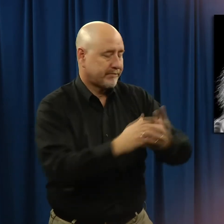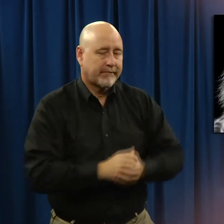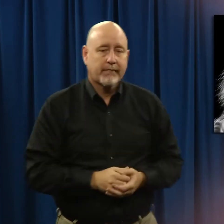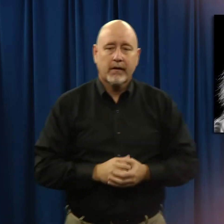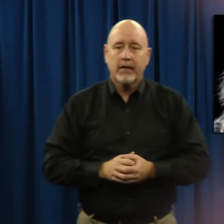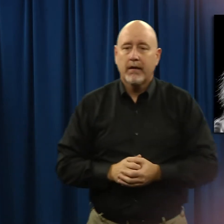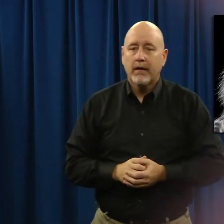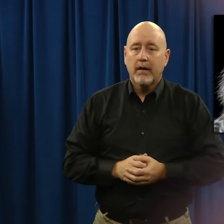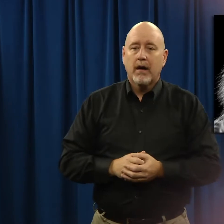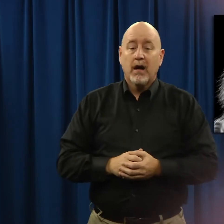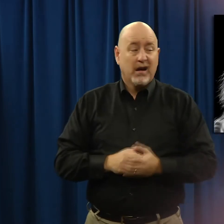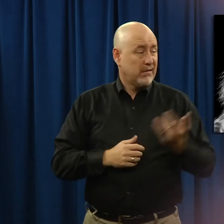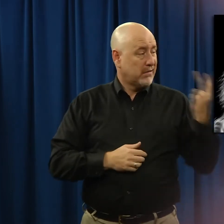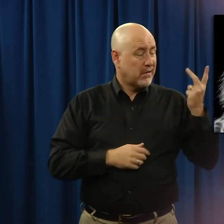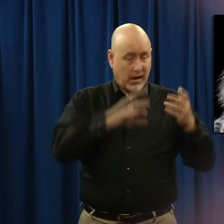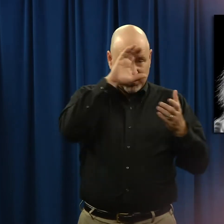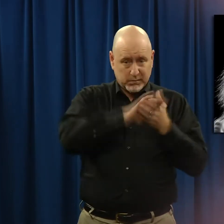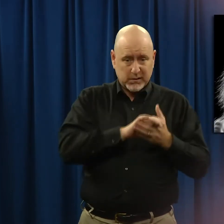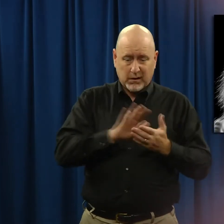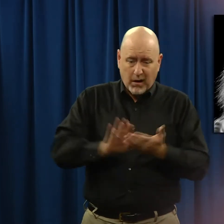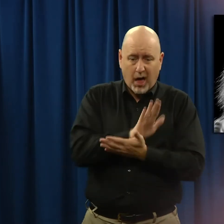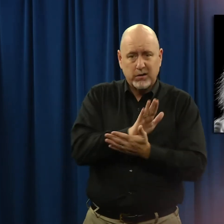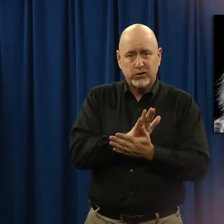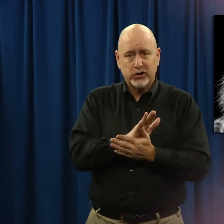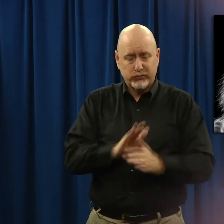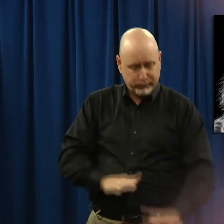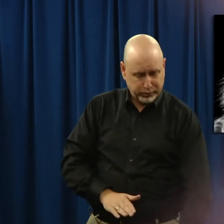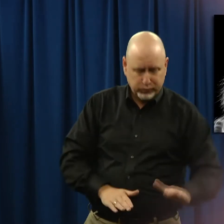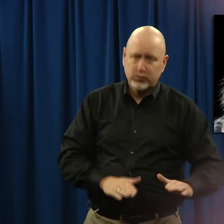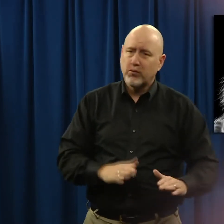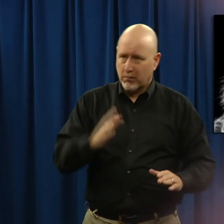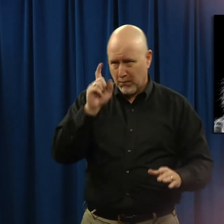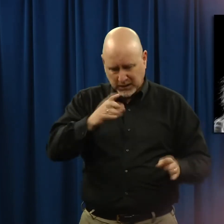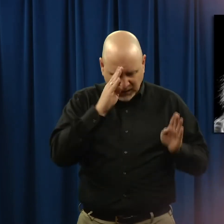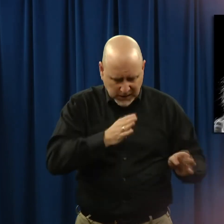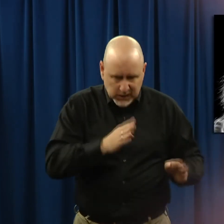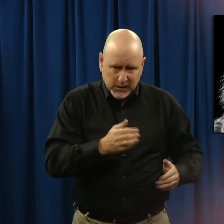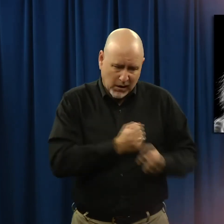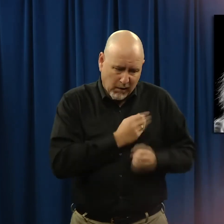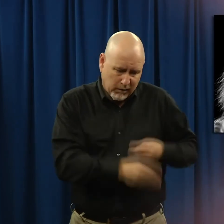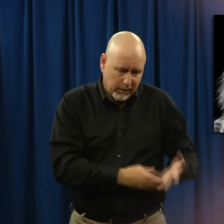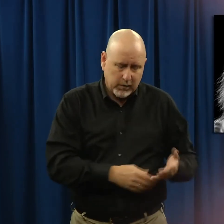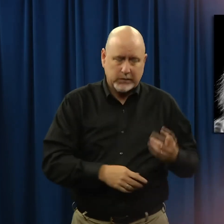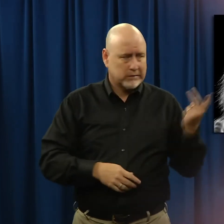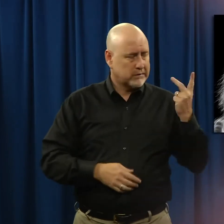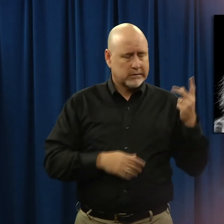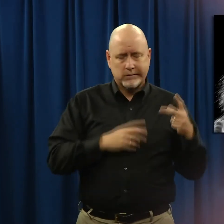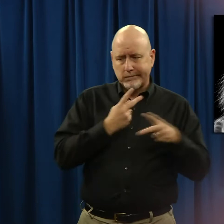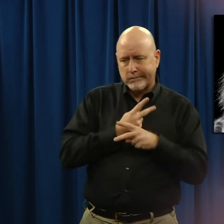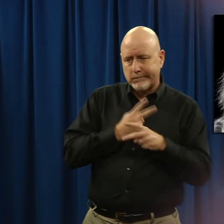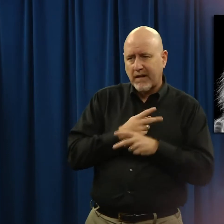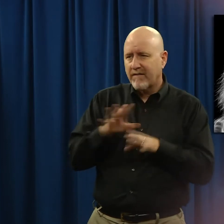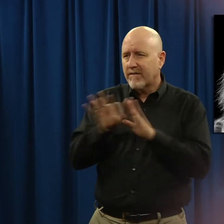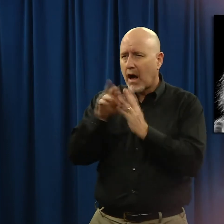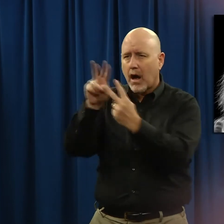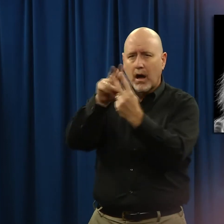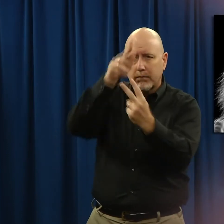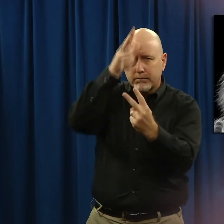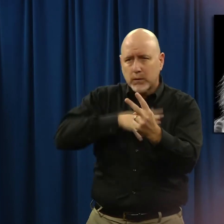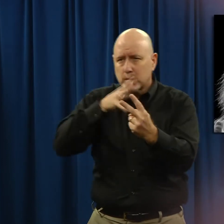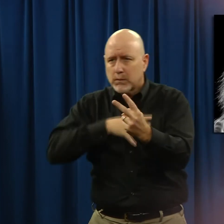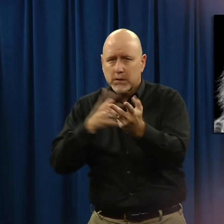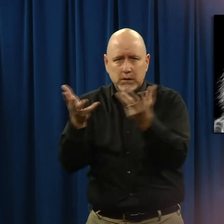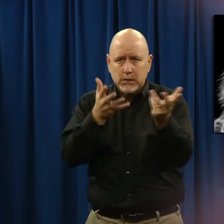that our baby would need a lot of love and attention in the early years. So we thought it best to find a couple who could provide that